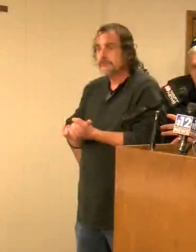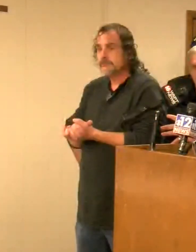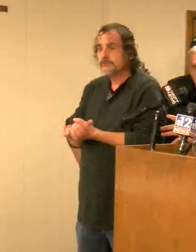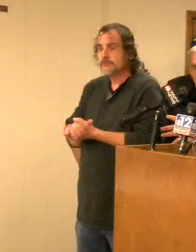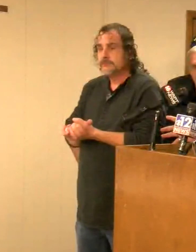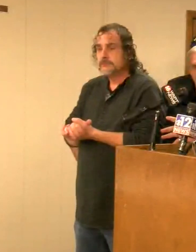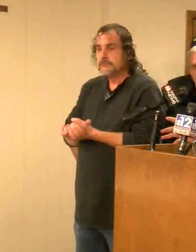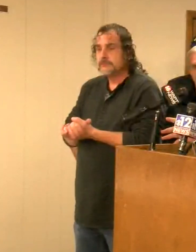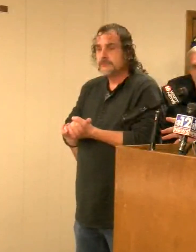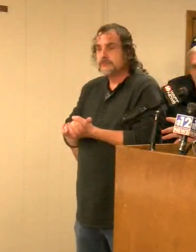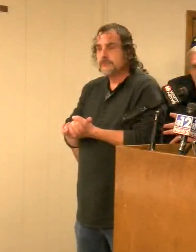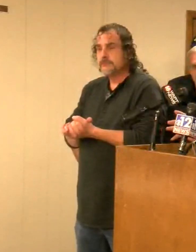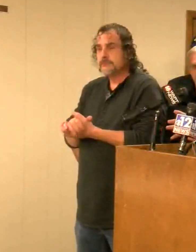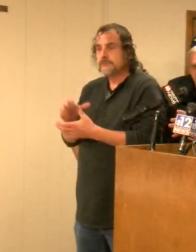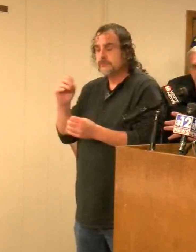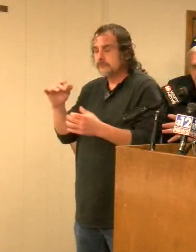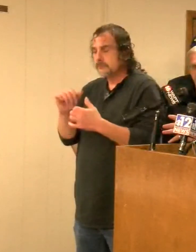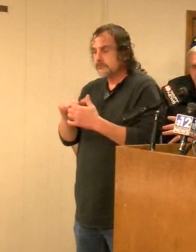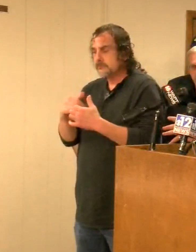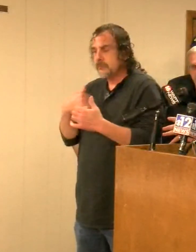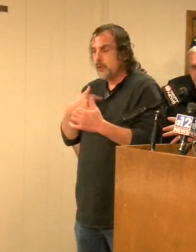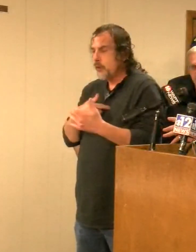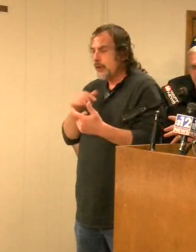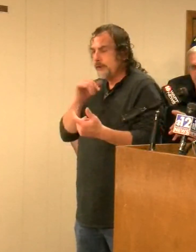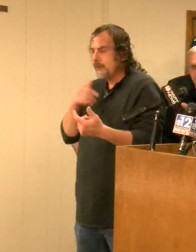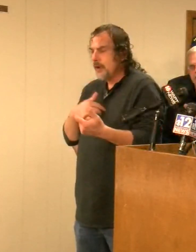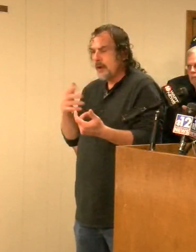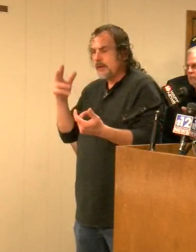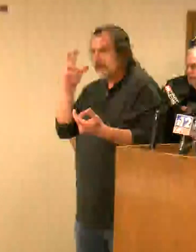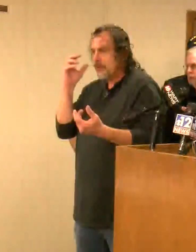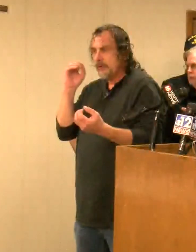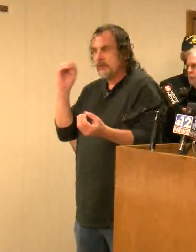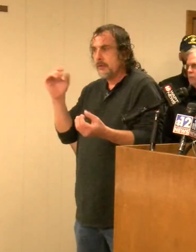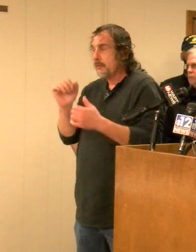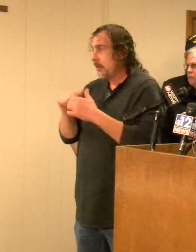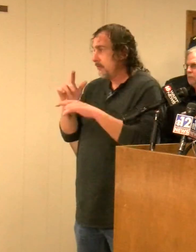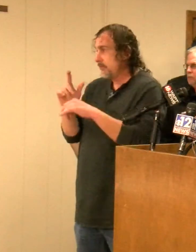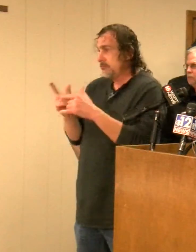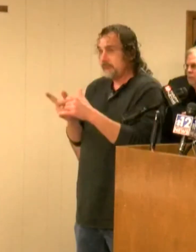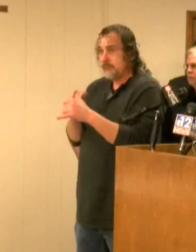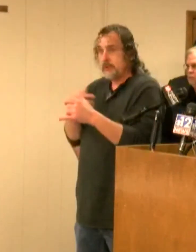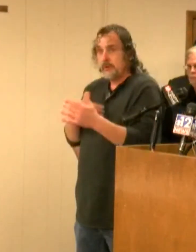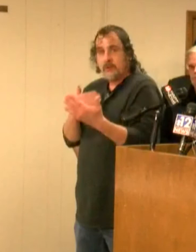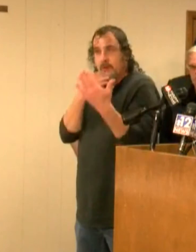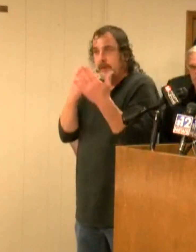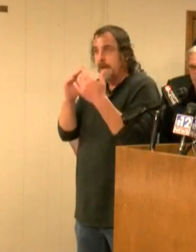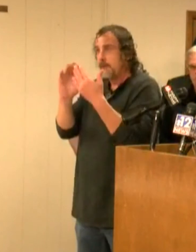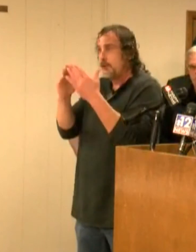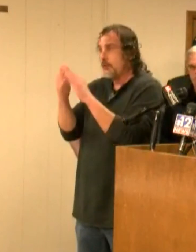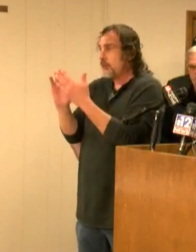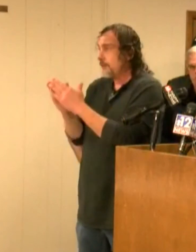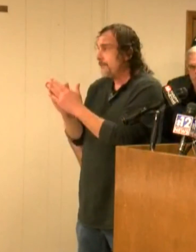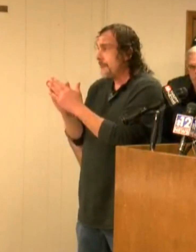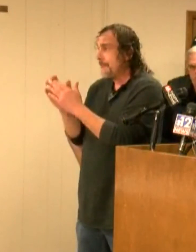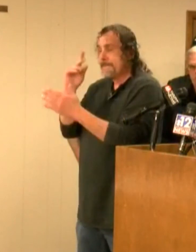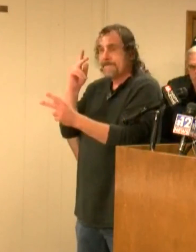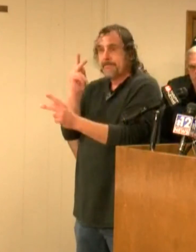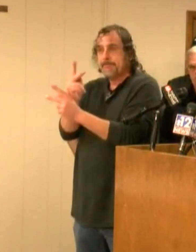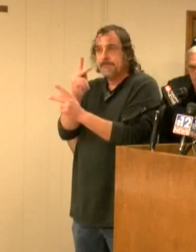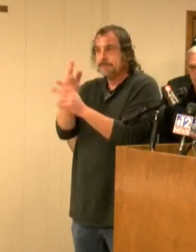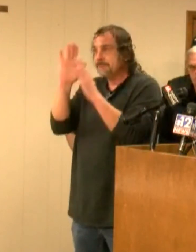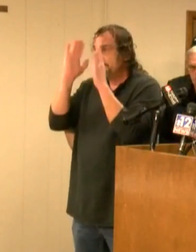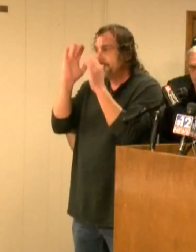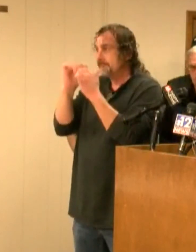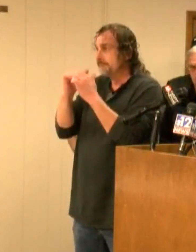response team. So we hadn't heard any of that. But first of all, I want to thank the community for taking heed